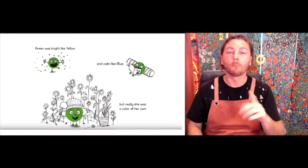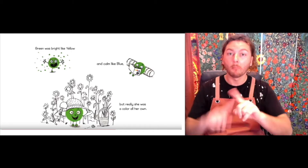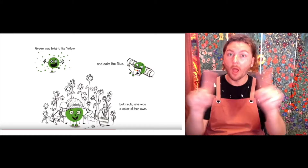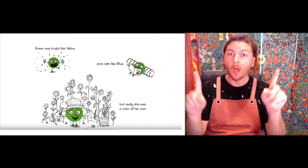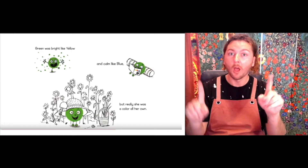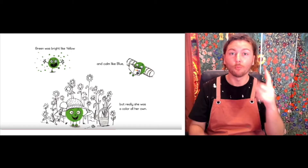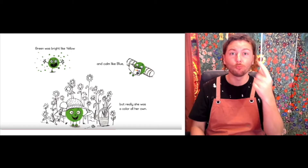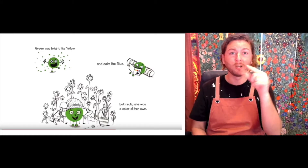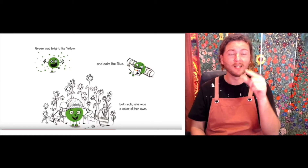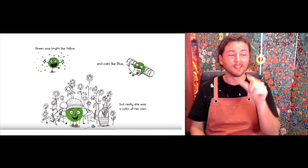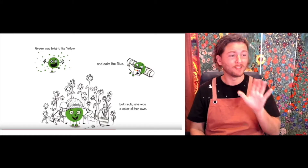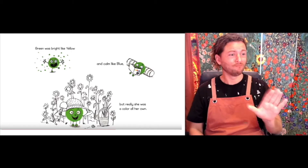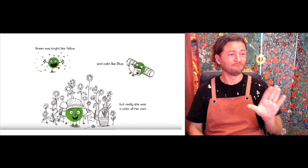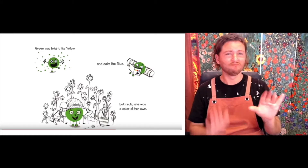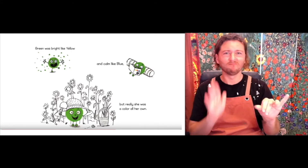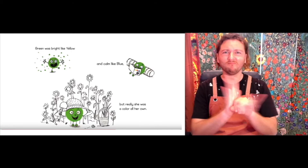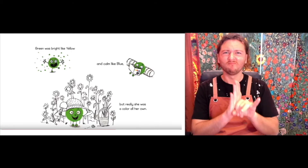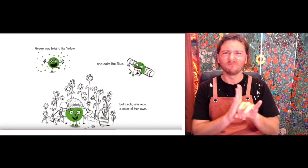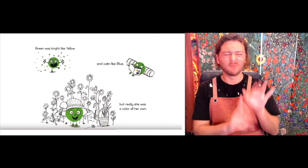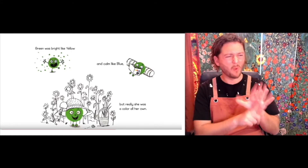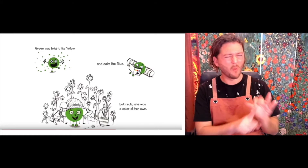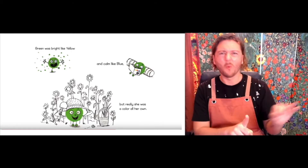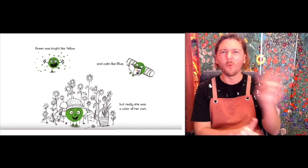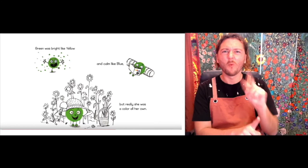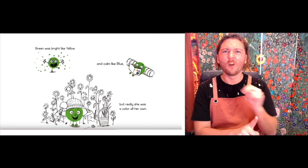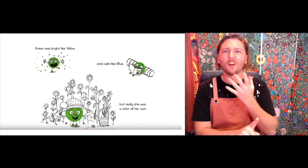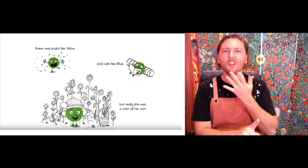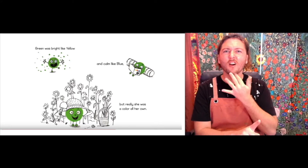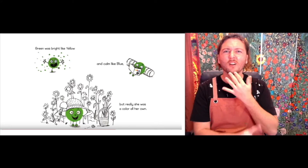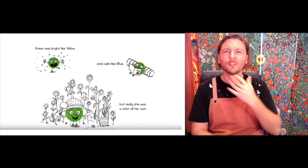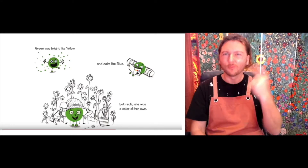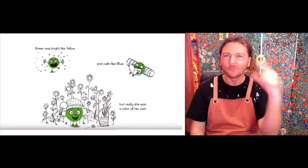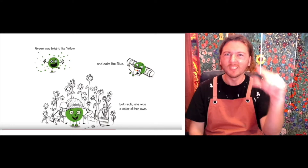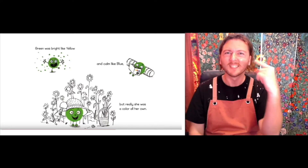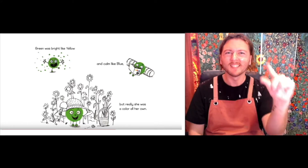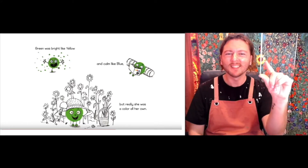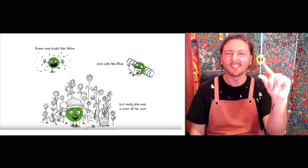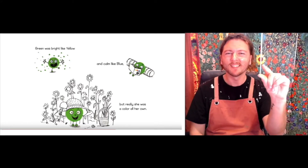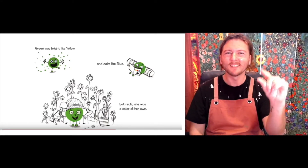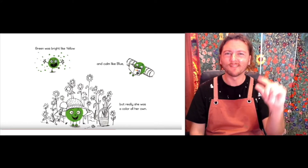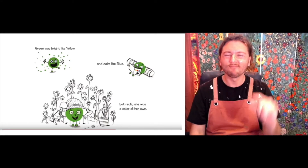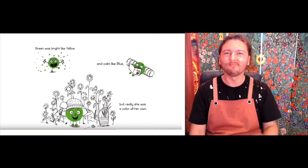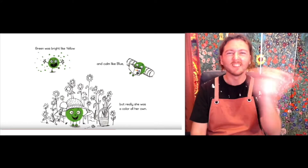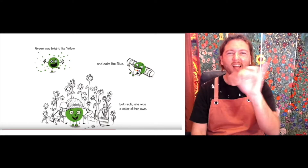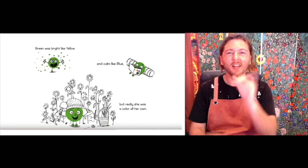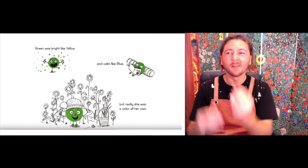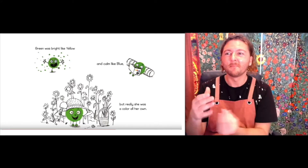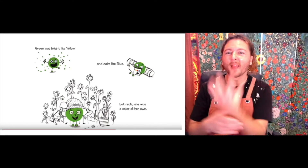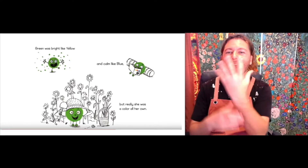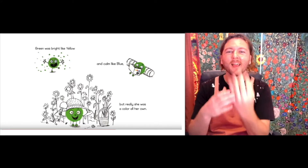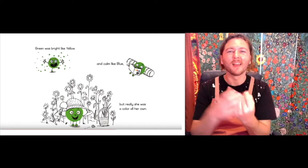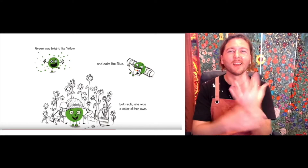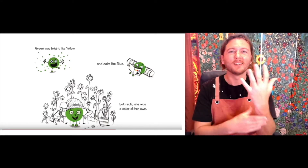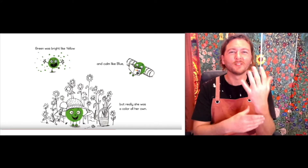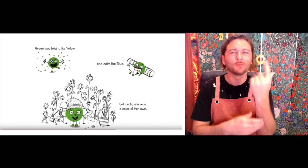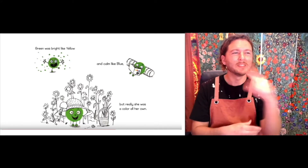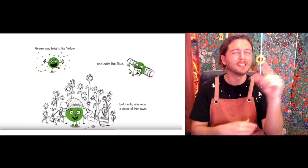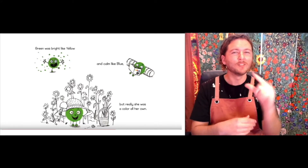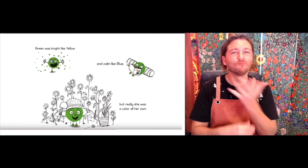blue. But the green had its own color of its own, just like the